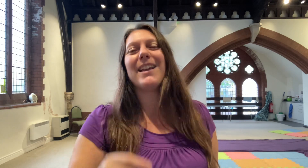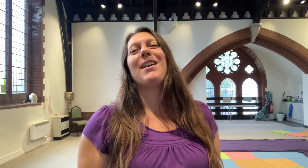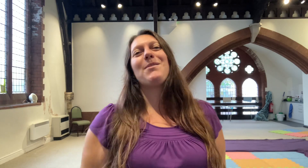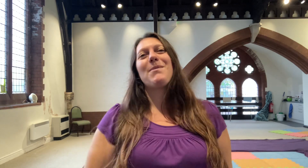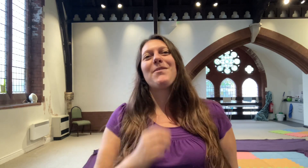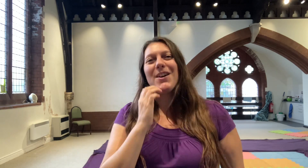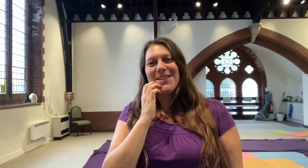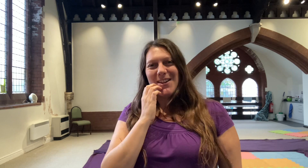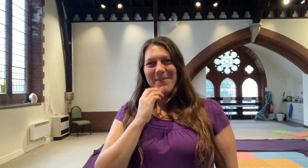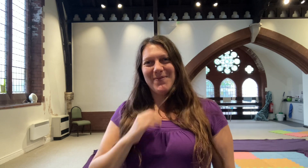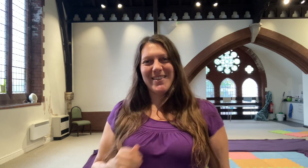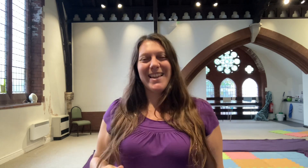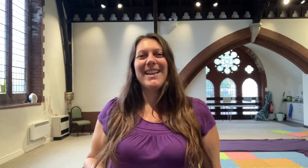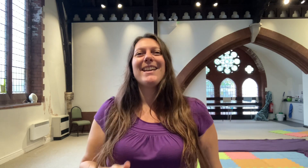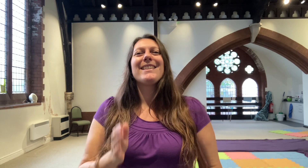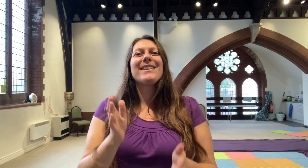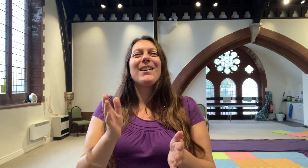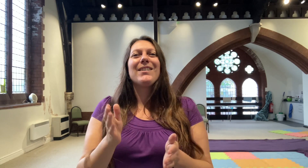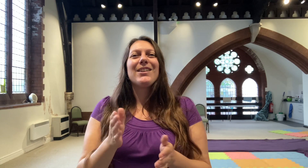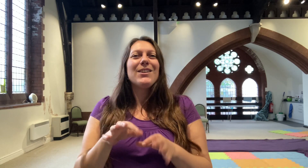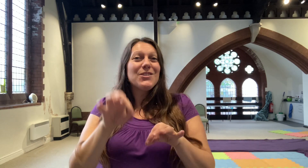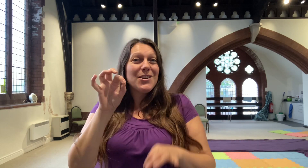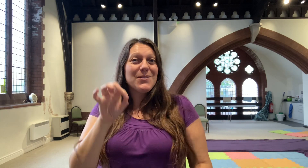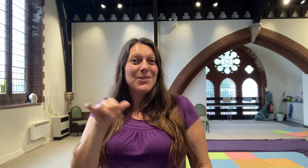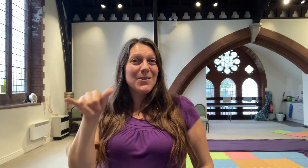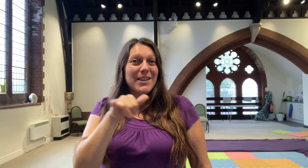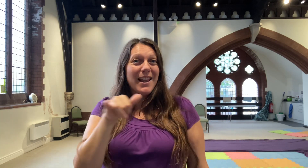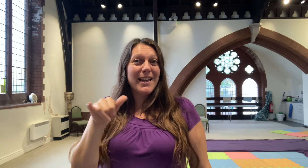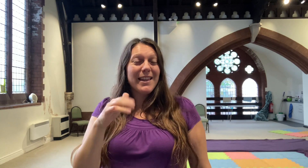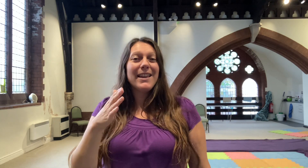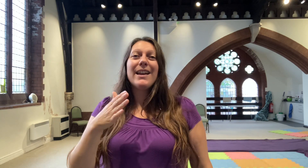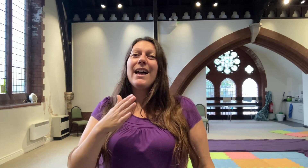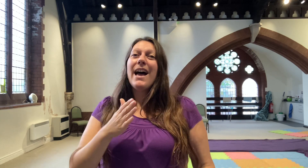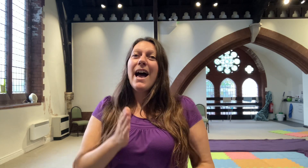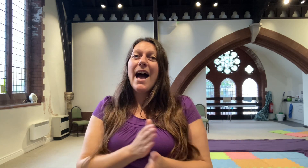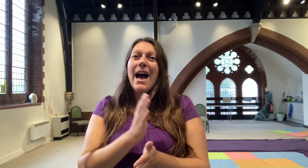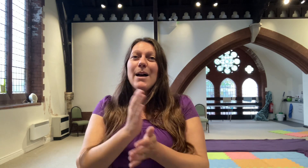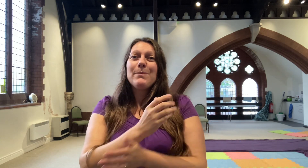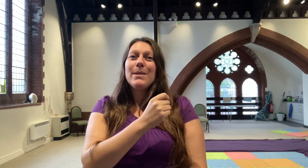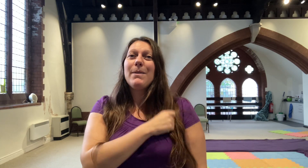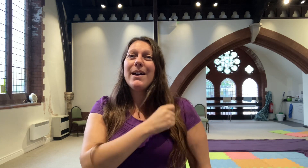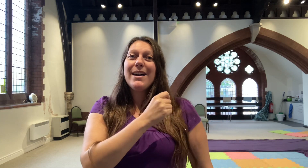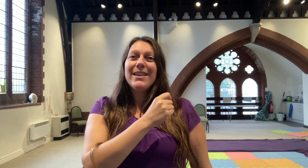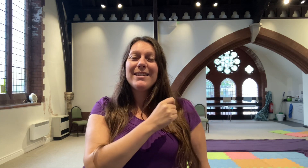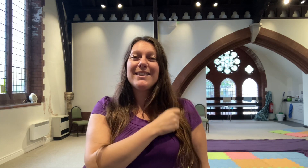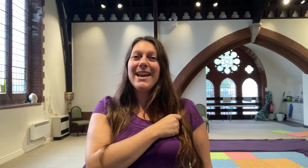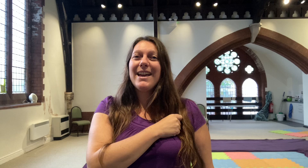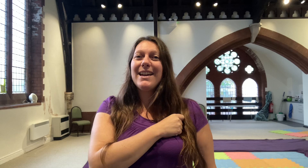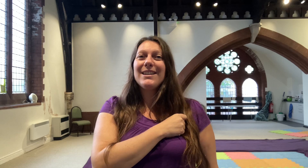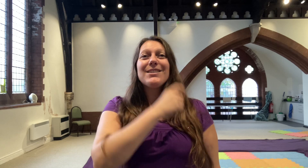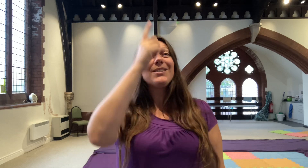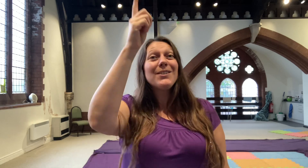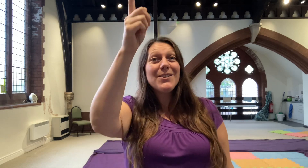if you prefer to. So you choose which one you like. Happy birthday to